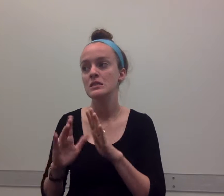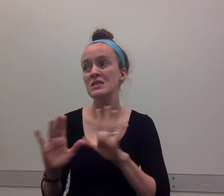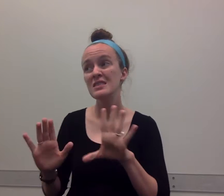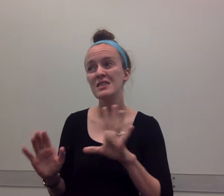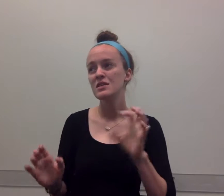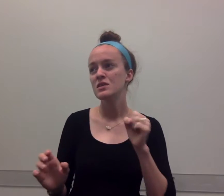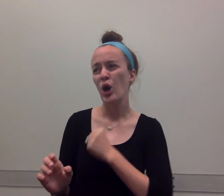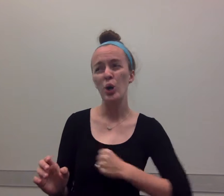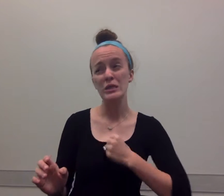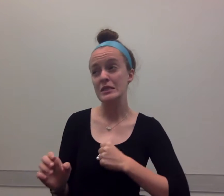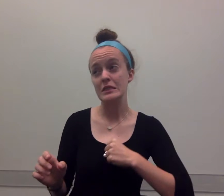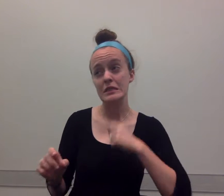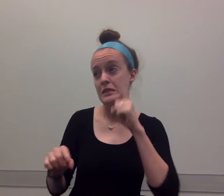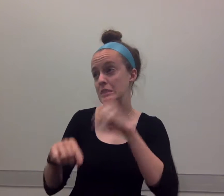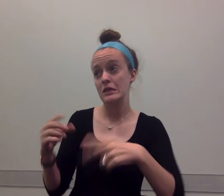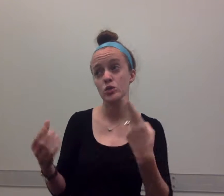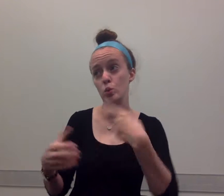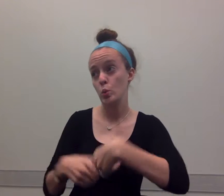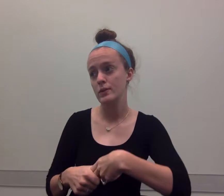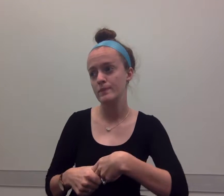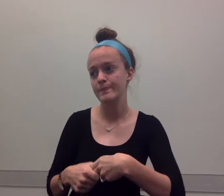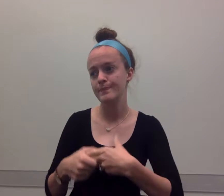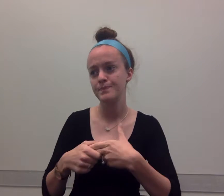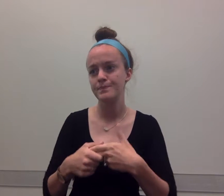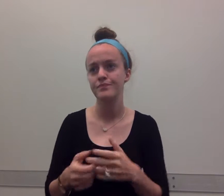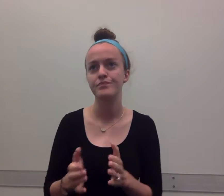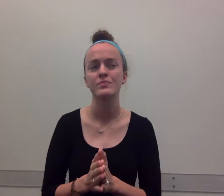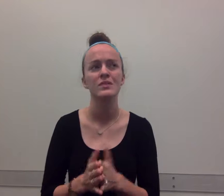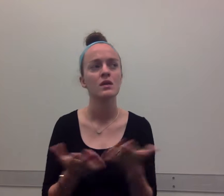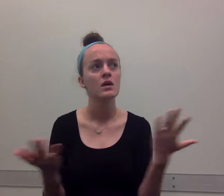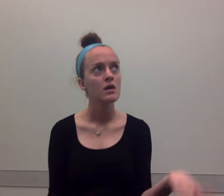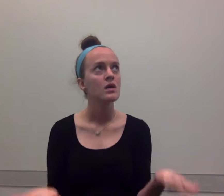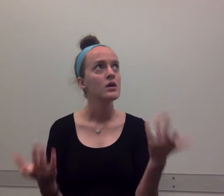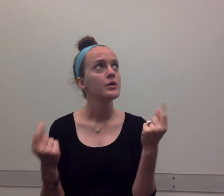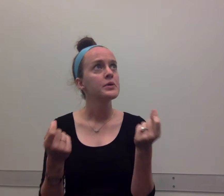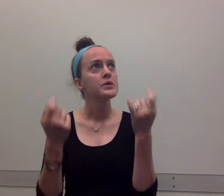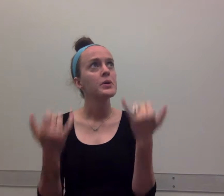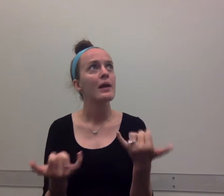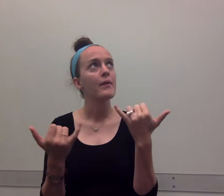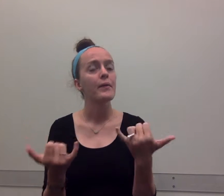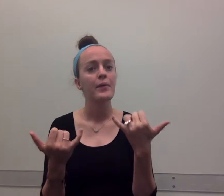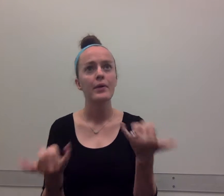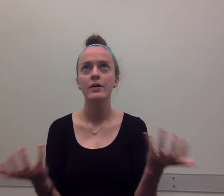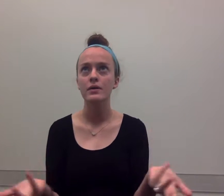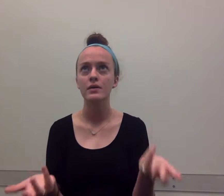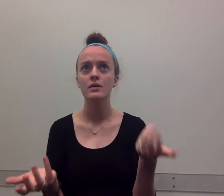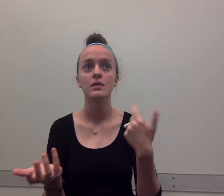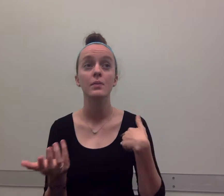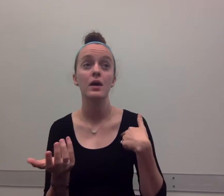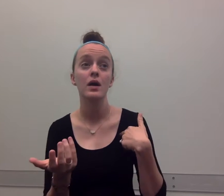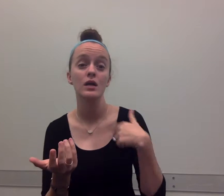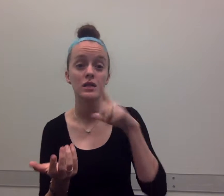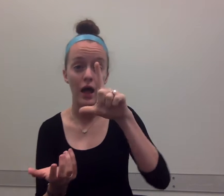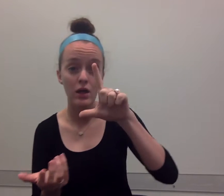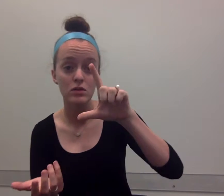wanted. However, I'd already taken an LSAT prep course, LSAT being the entrance exam for law